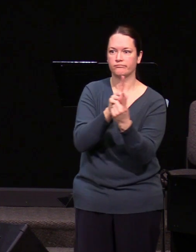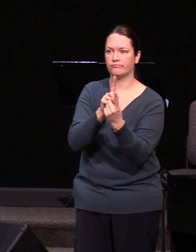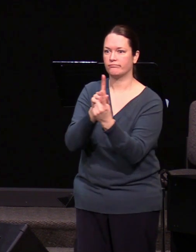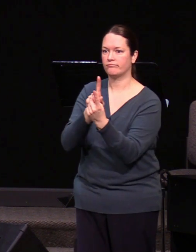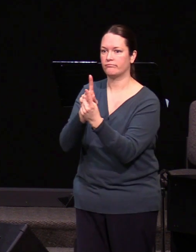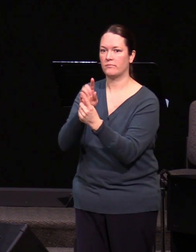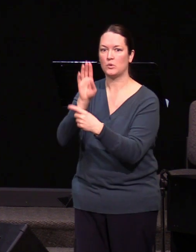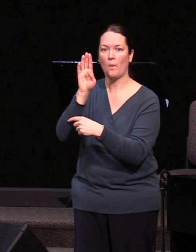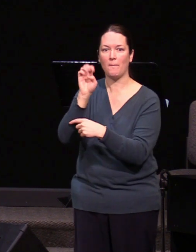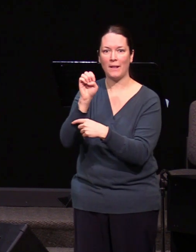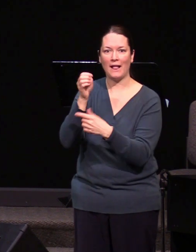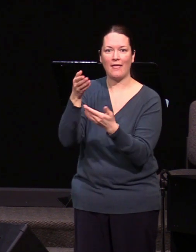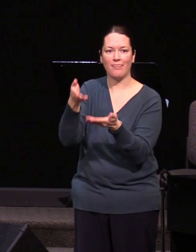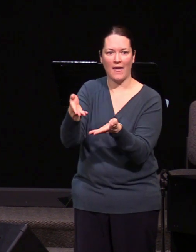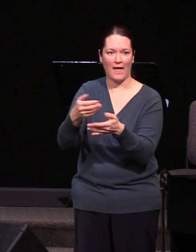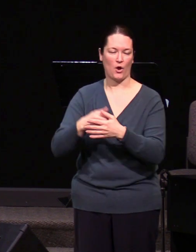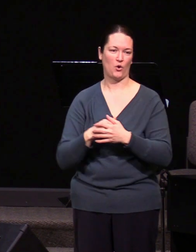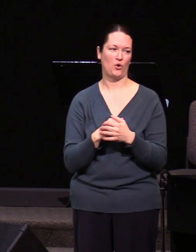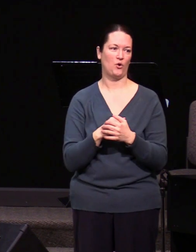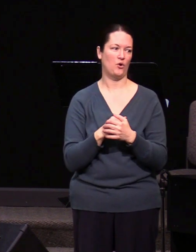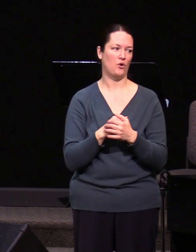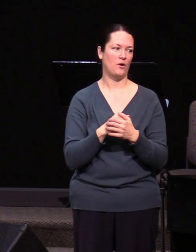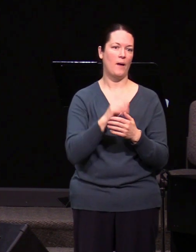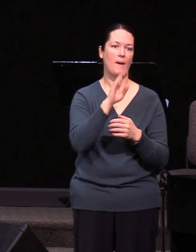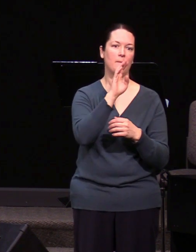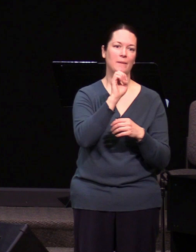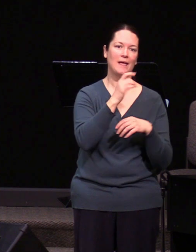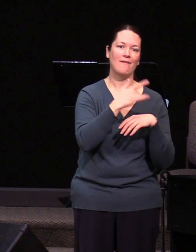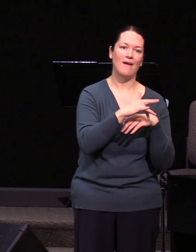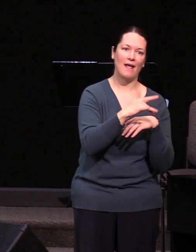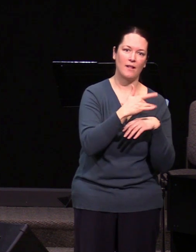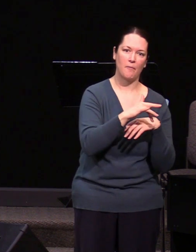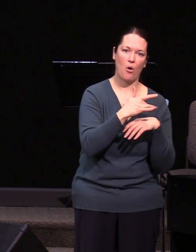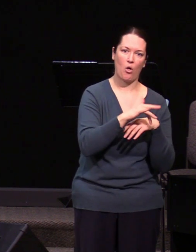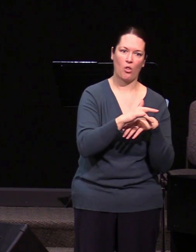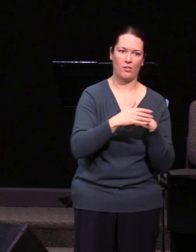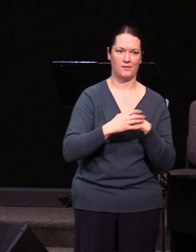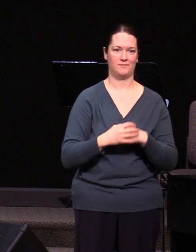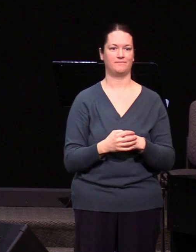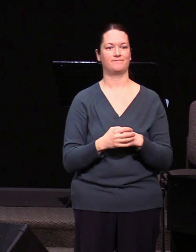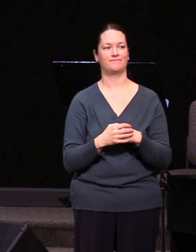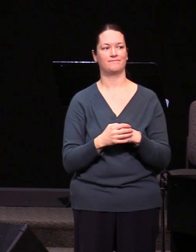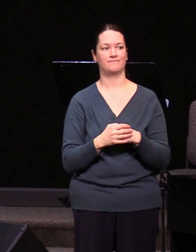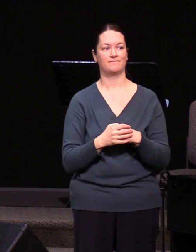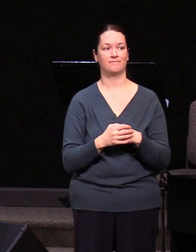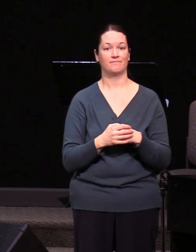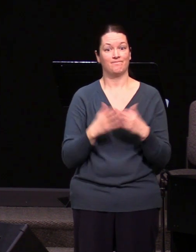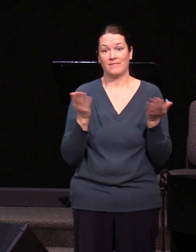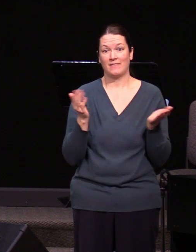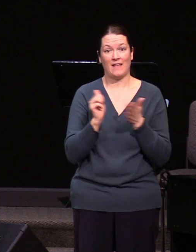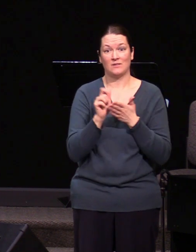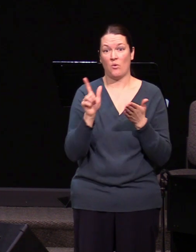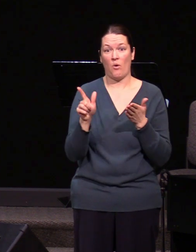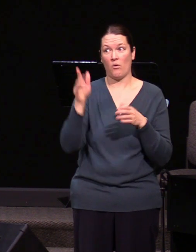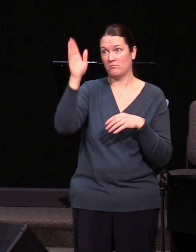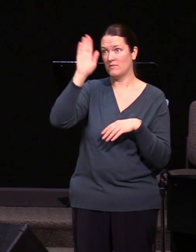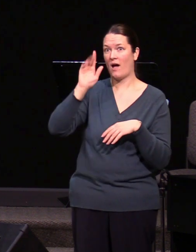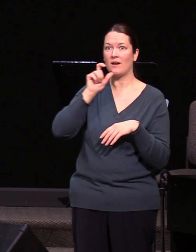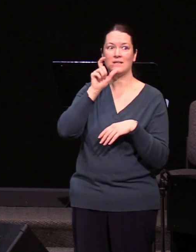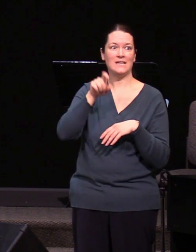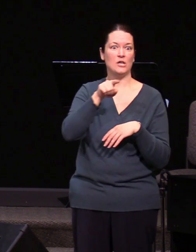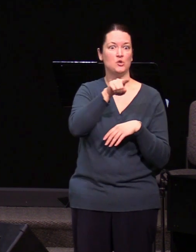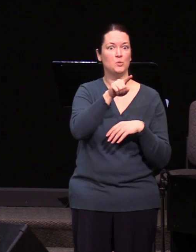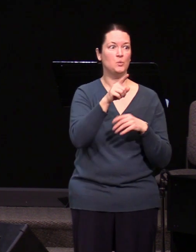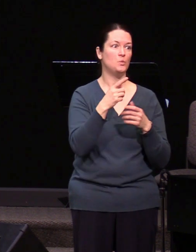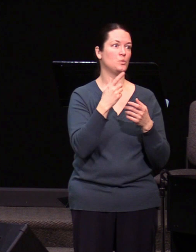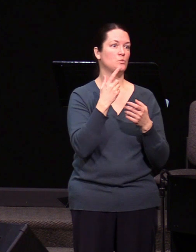It's being there. It's being available. That's all it is. God doesn't need you to single-handedly fix the world.